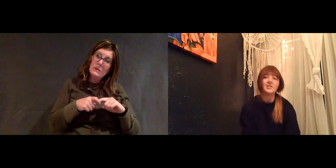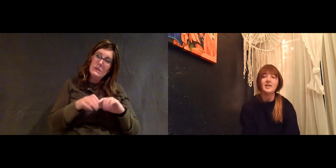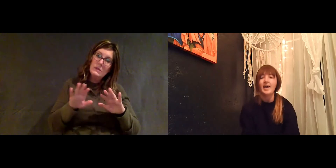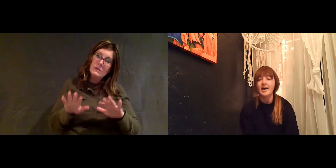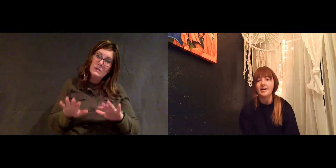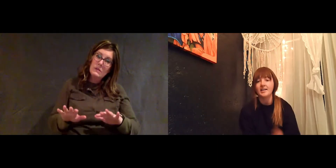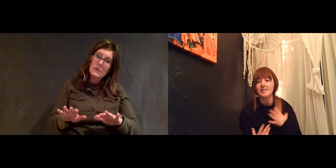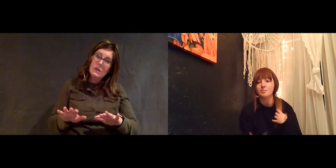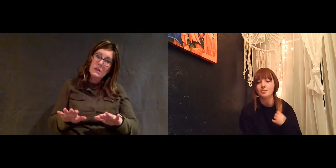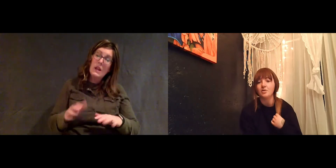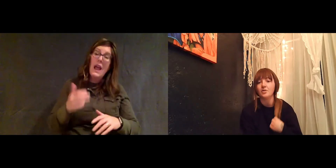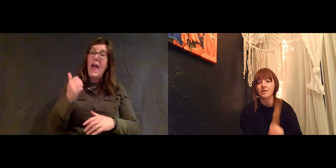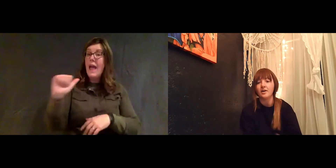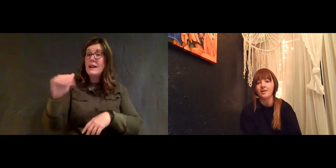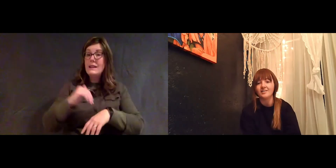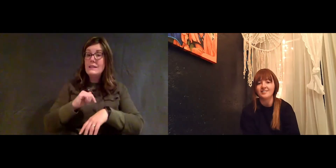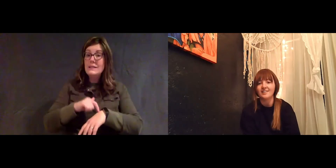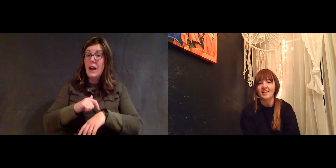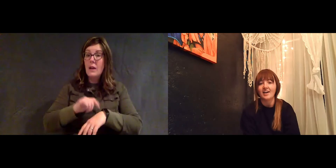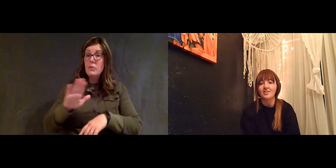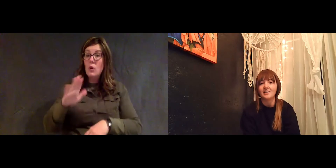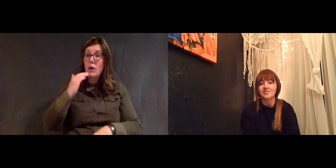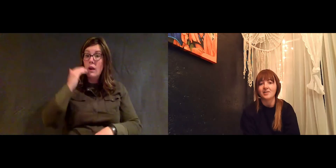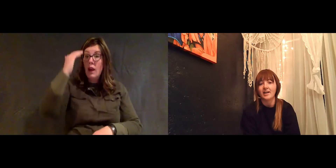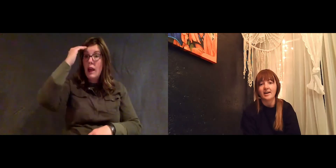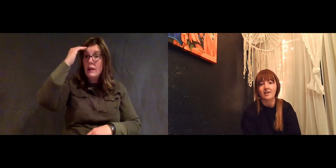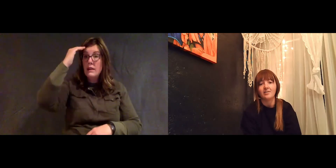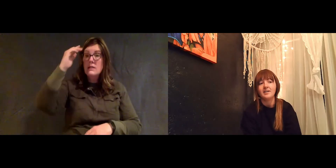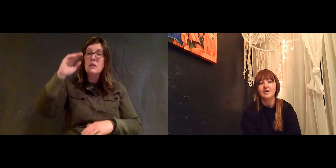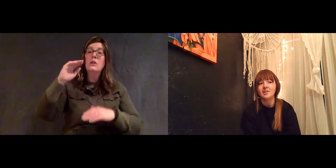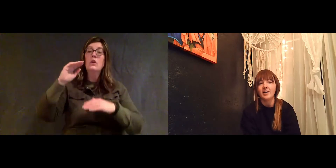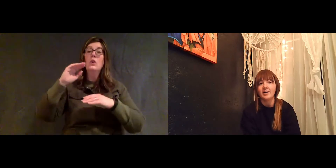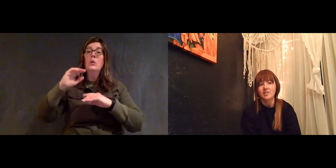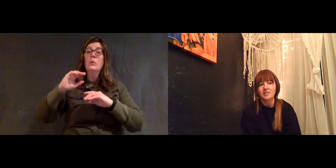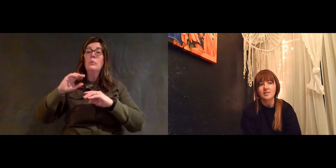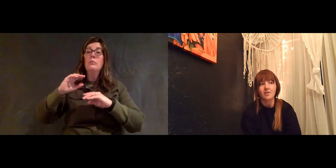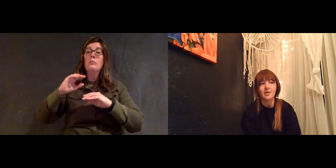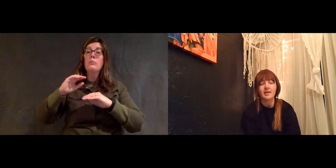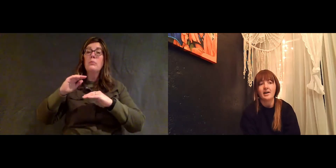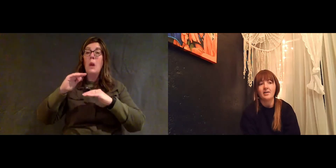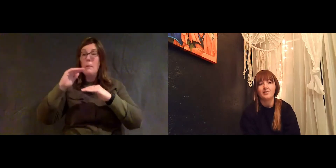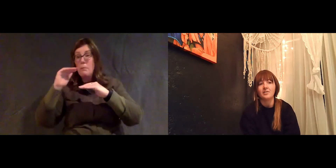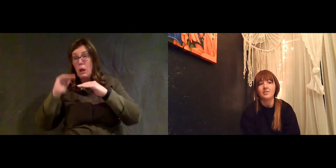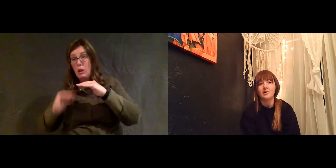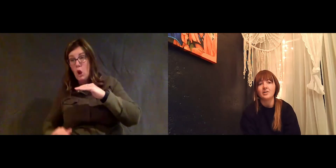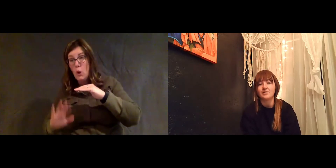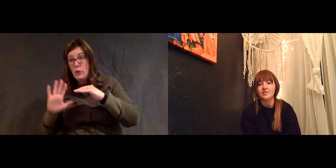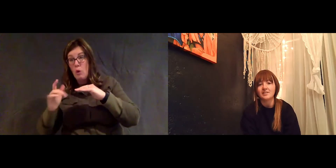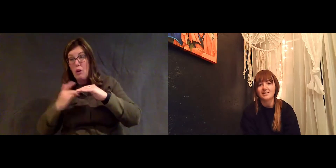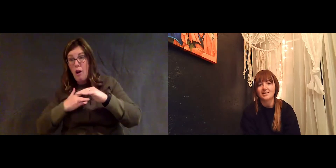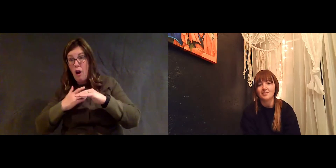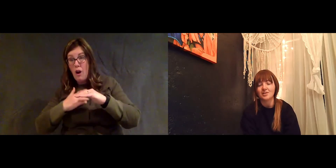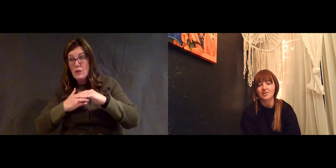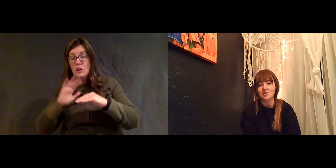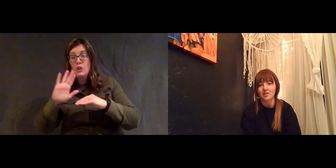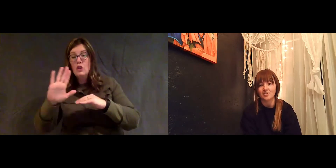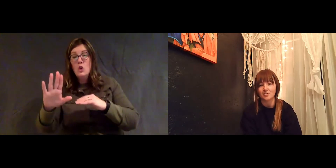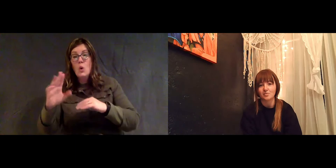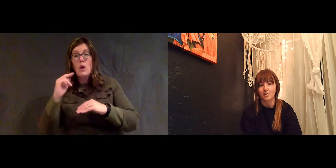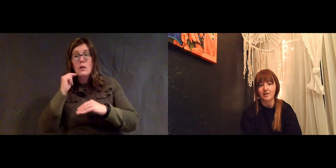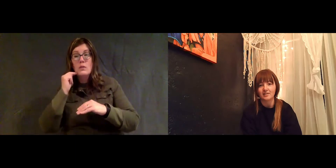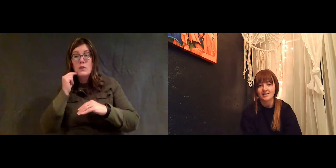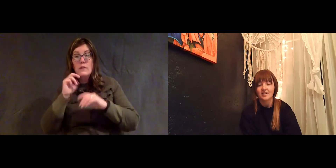Anytime your head is below your heart, like how it is right now, you're actually slowing down your nervous system and your